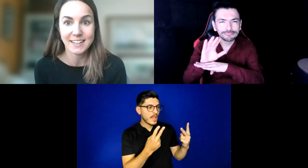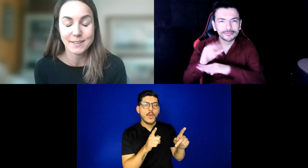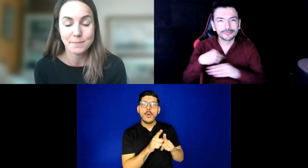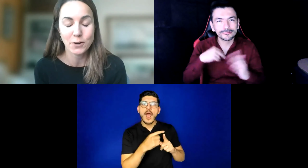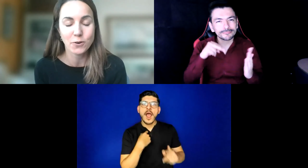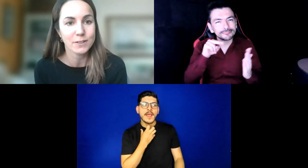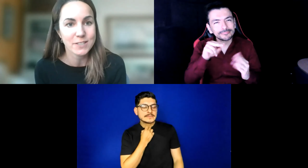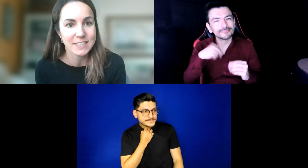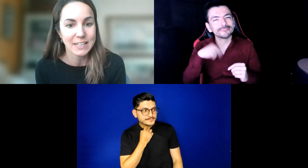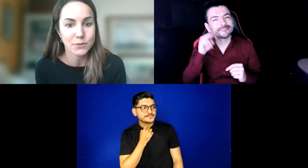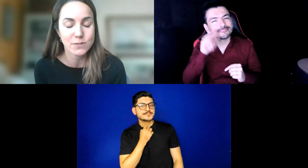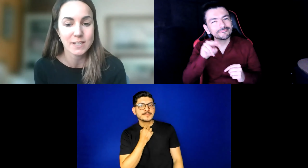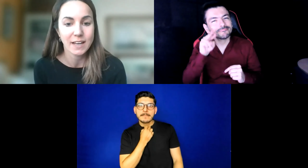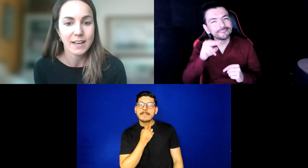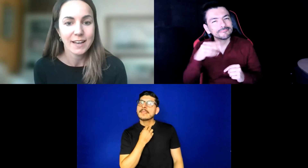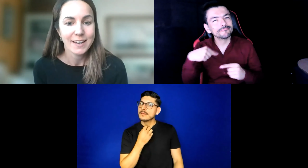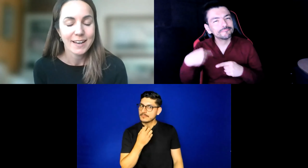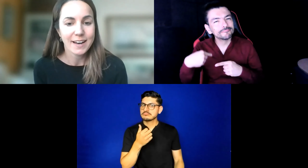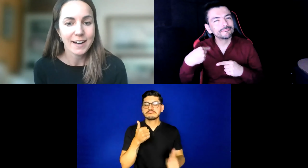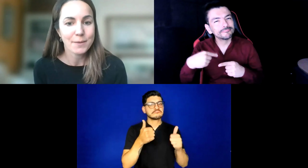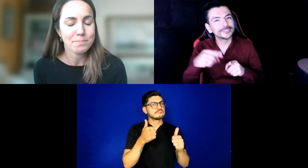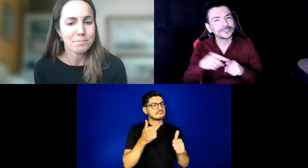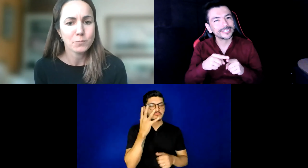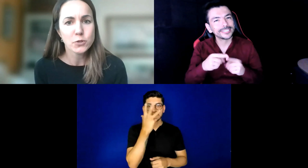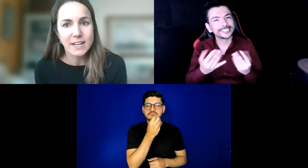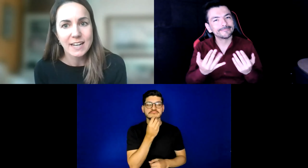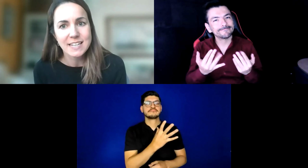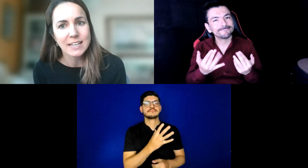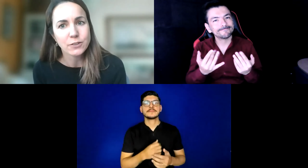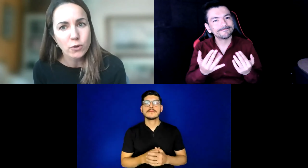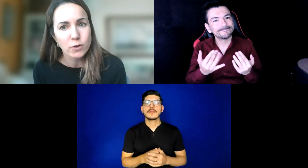every time I see it, leaves me